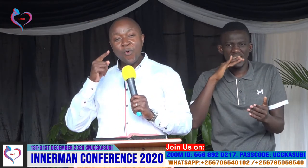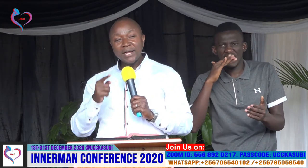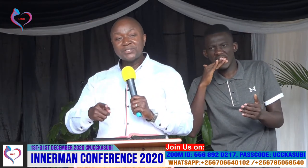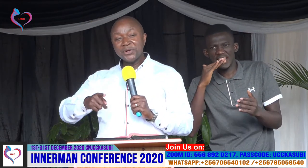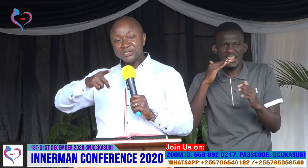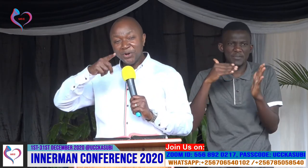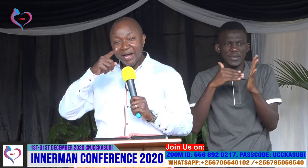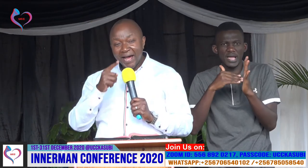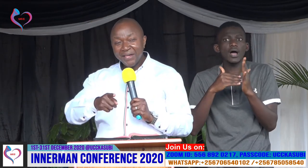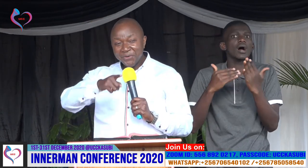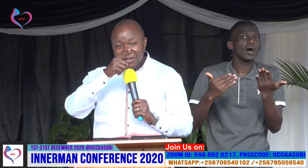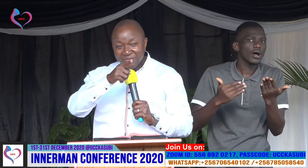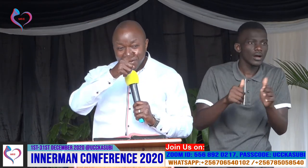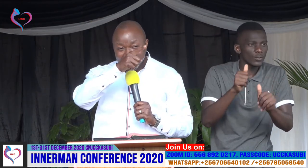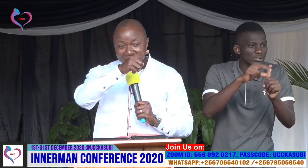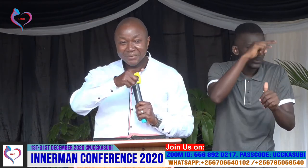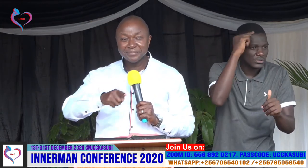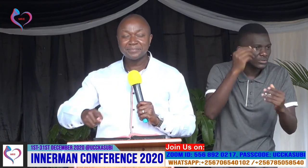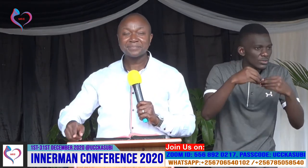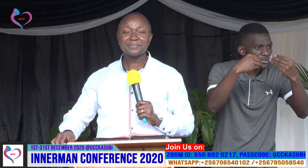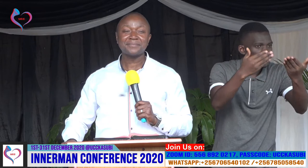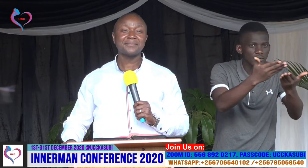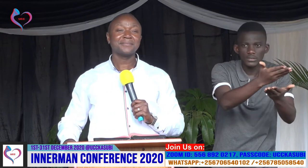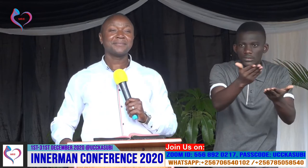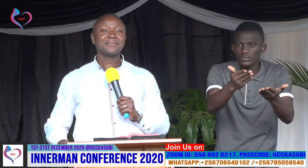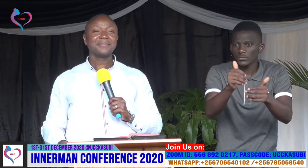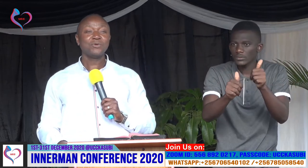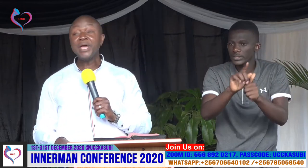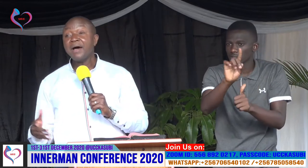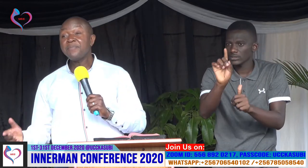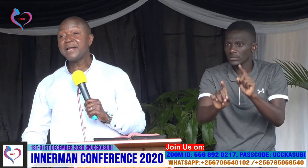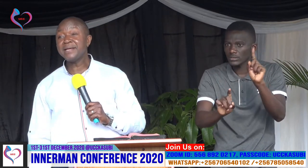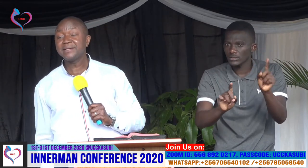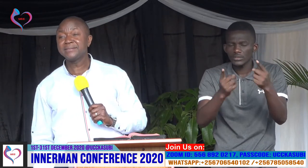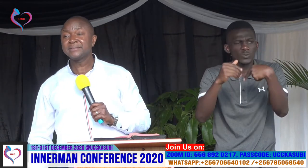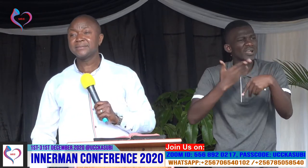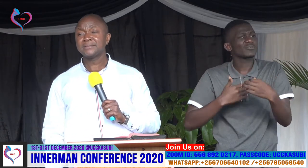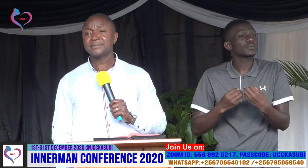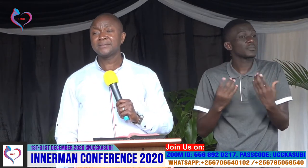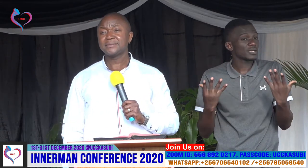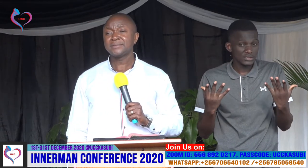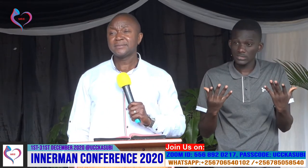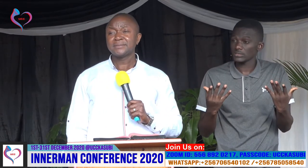stammerer. What reason are you giving? We have many.